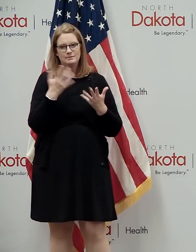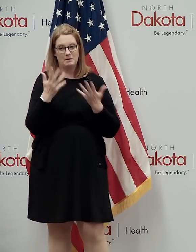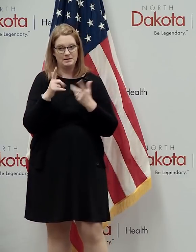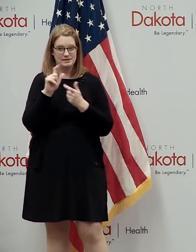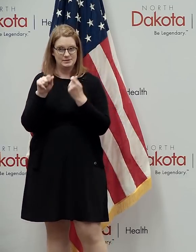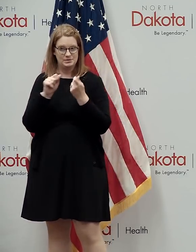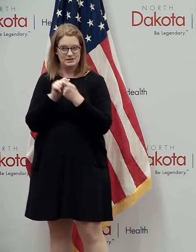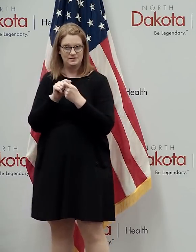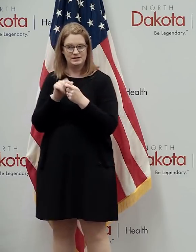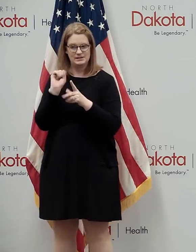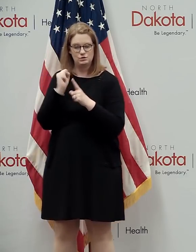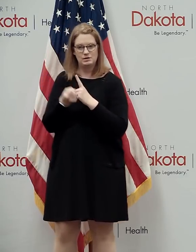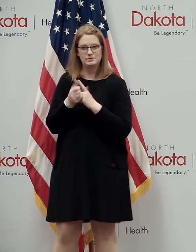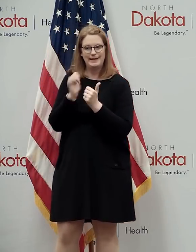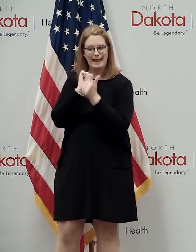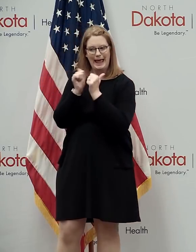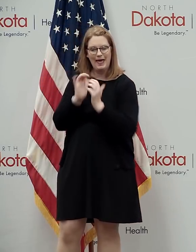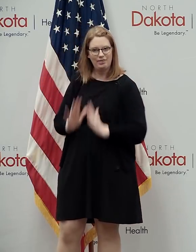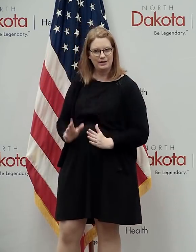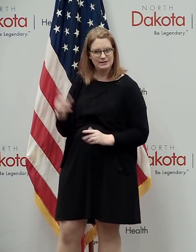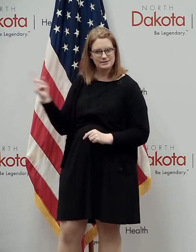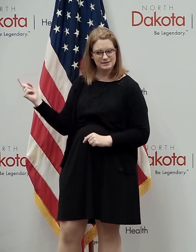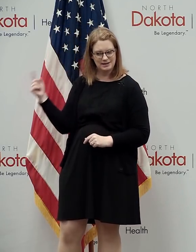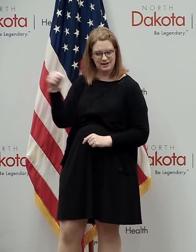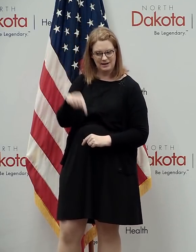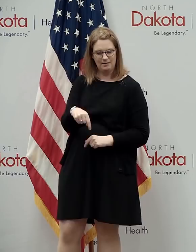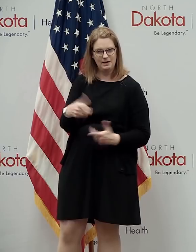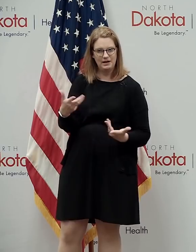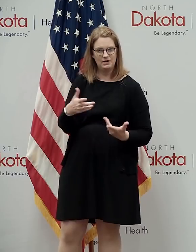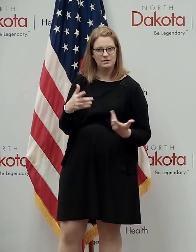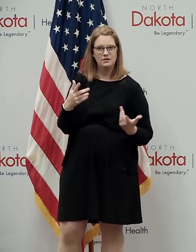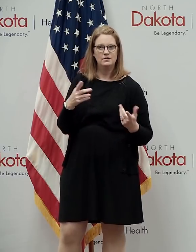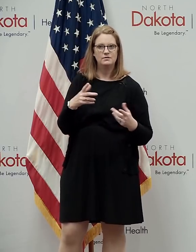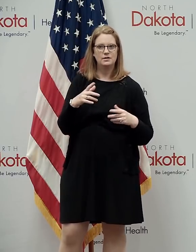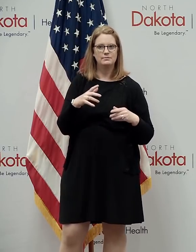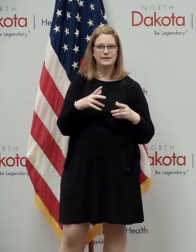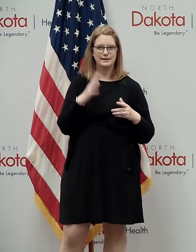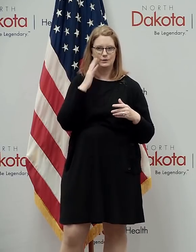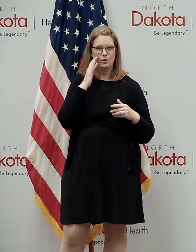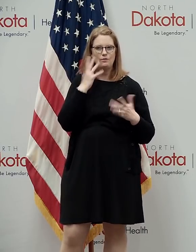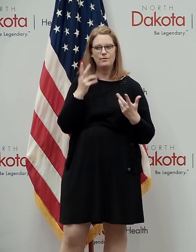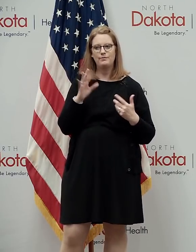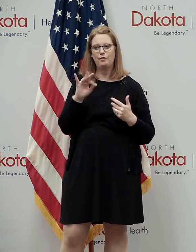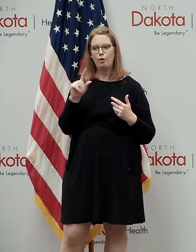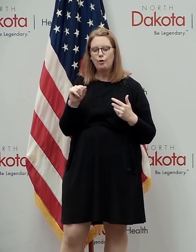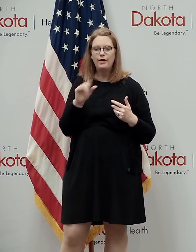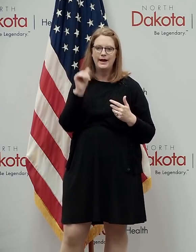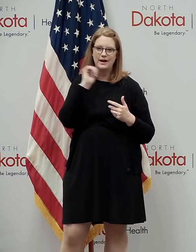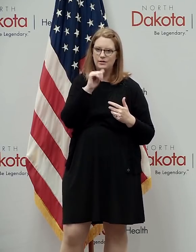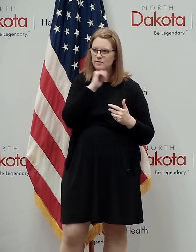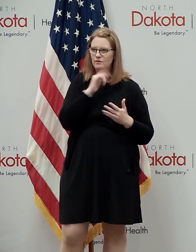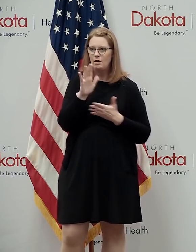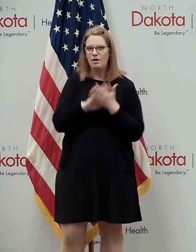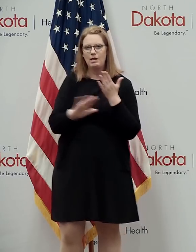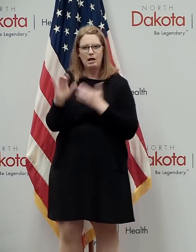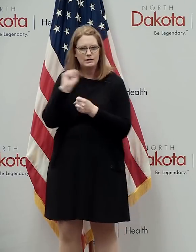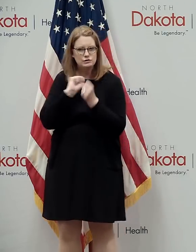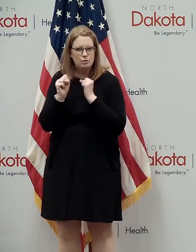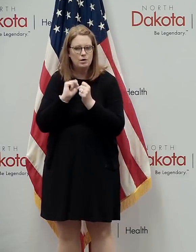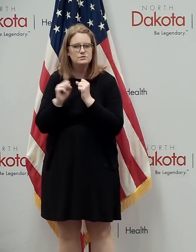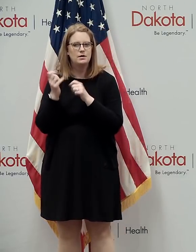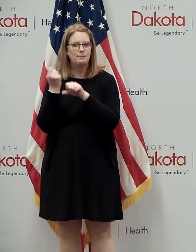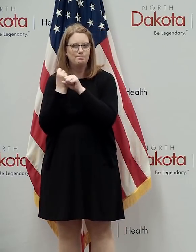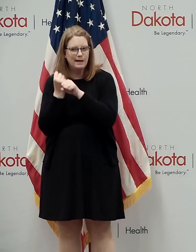athletes that are coming in, from Sunbelt states that are coming here, whether it's for collegiate sports or baseball,